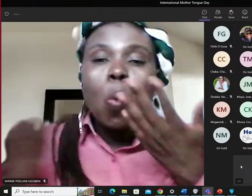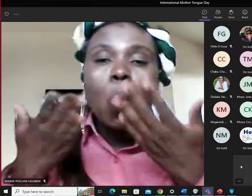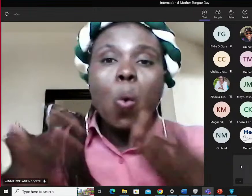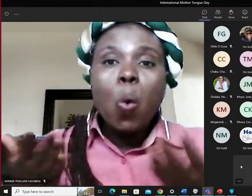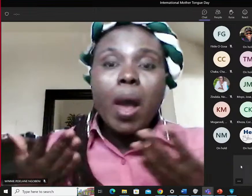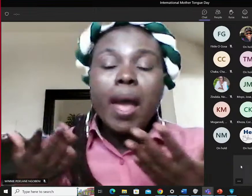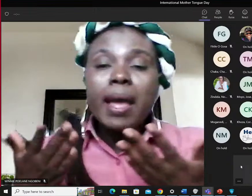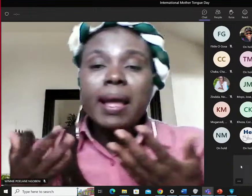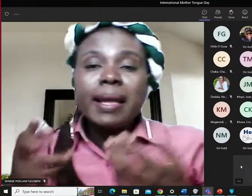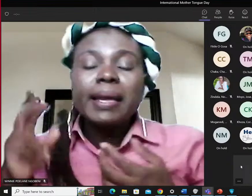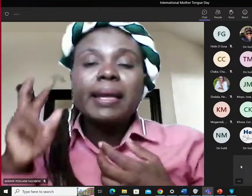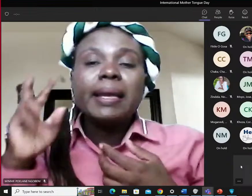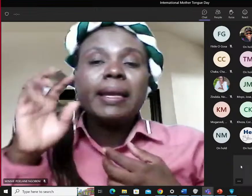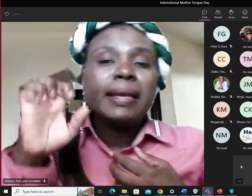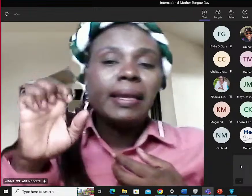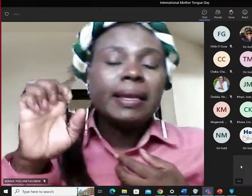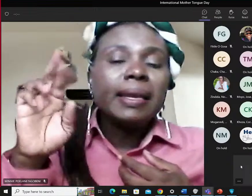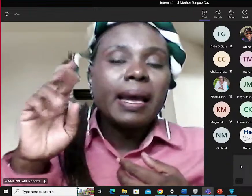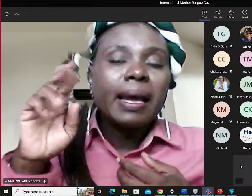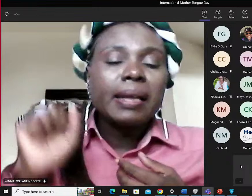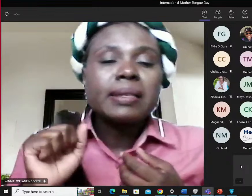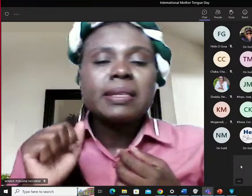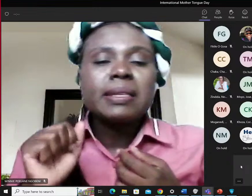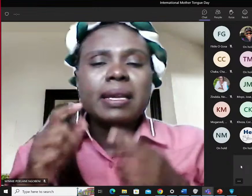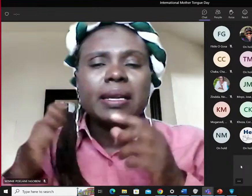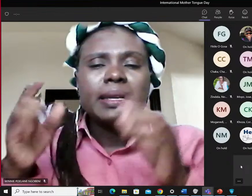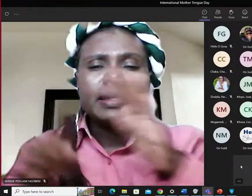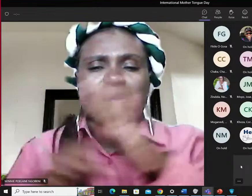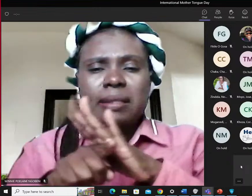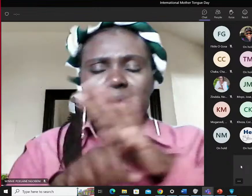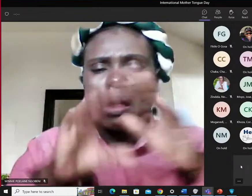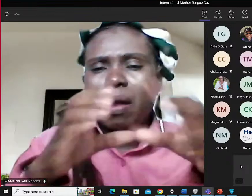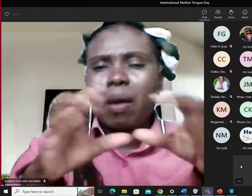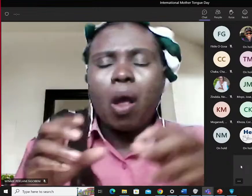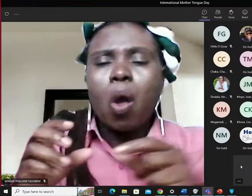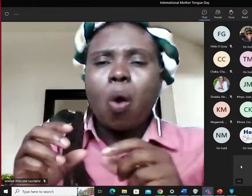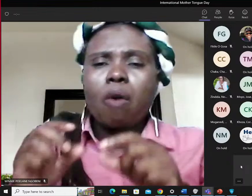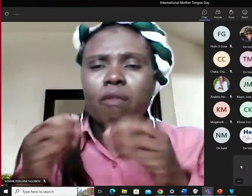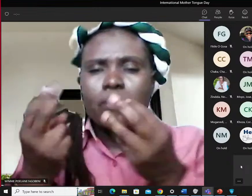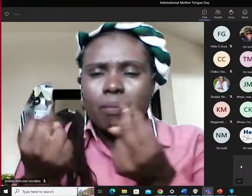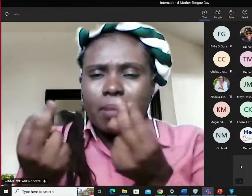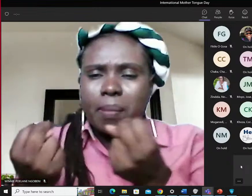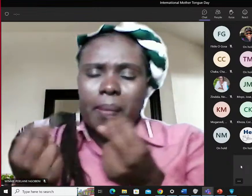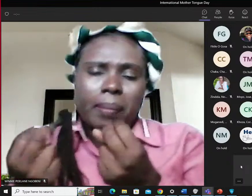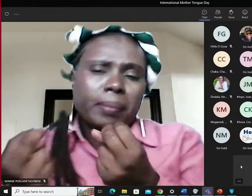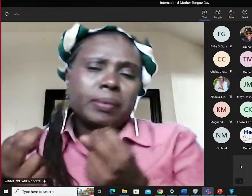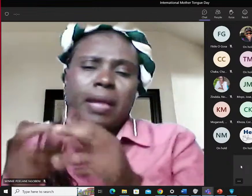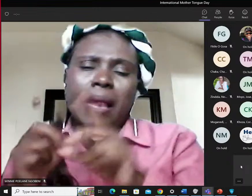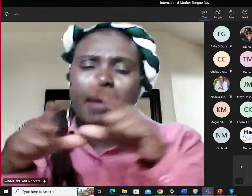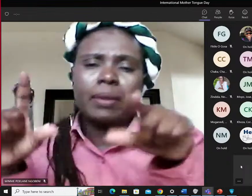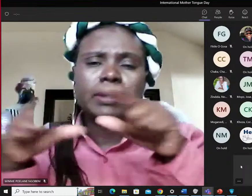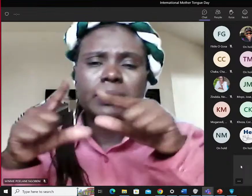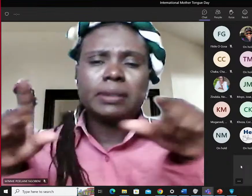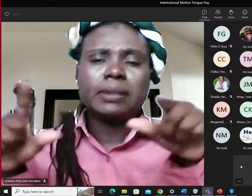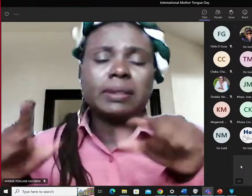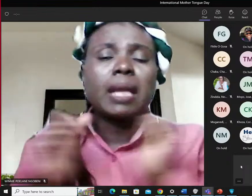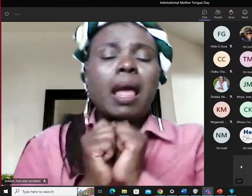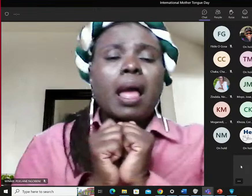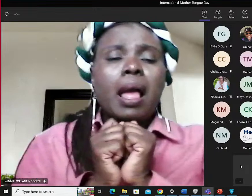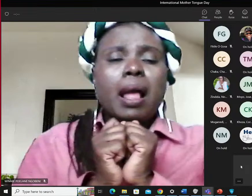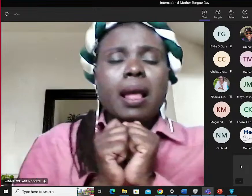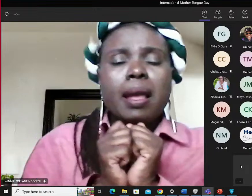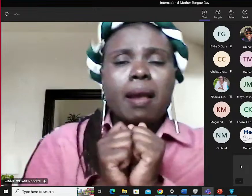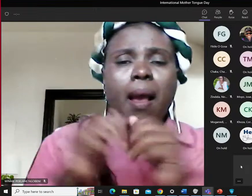the Department of Linguistics and Modern Languages, and also, though it's more on the